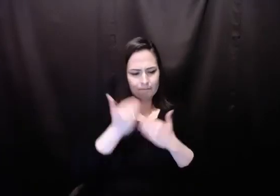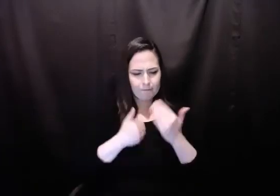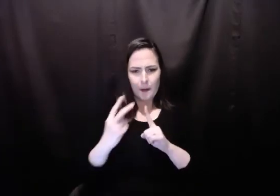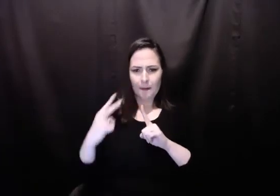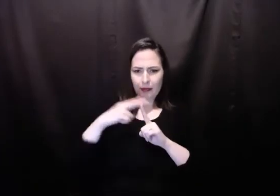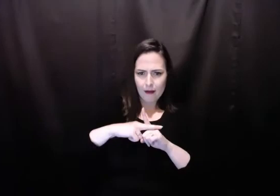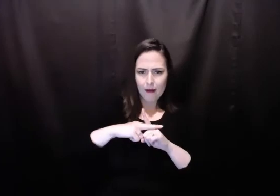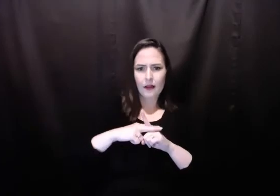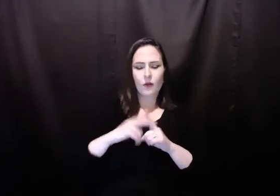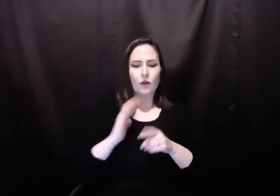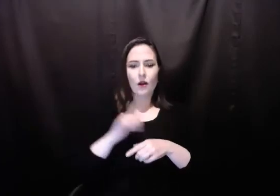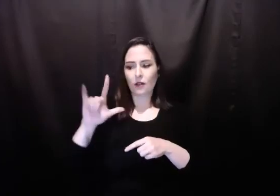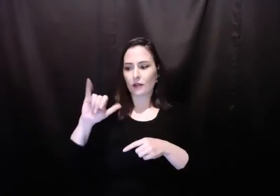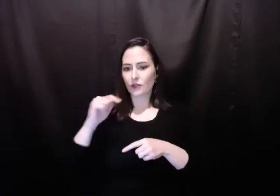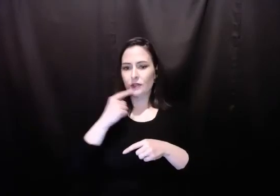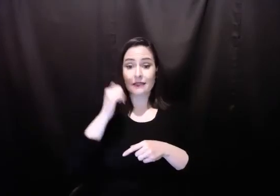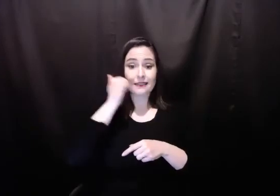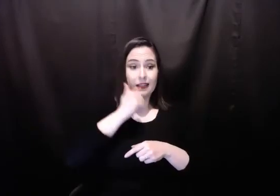A daily commitment